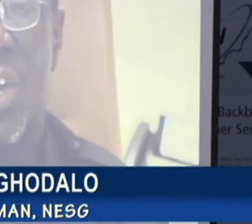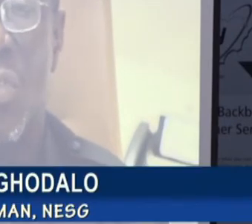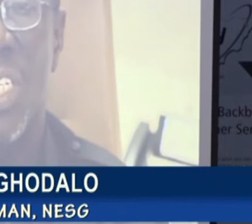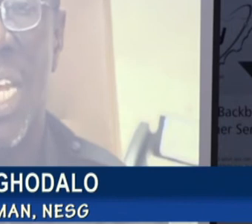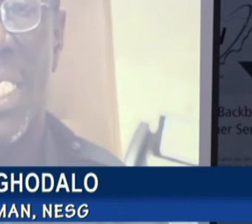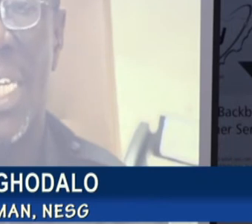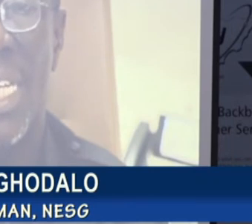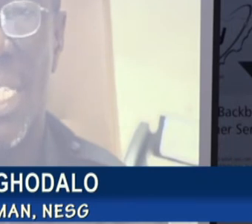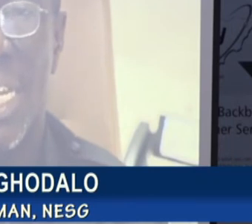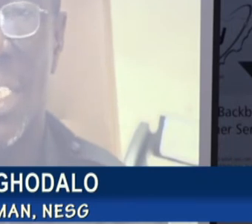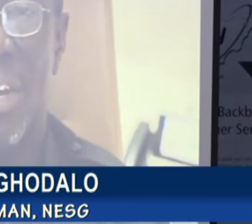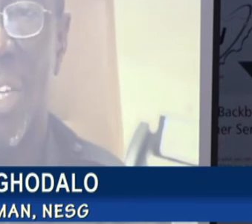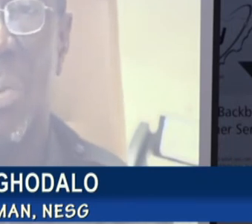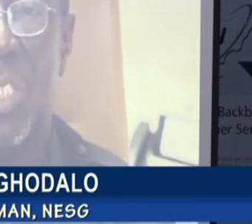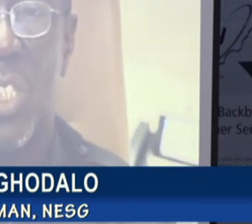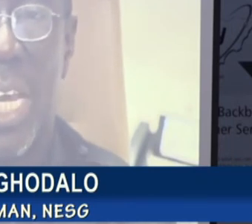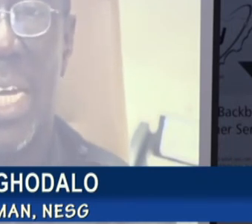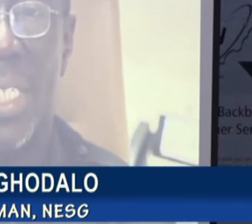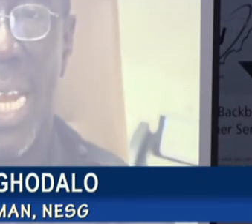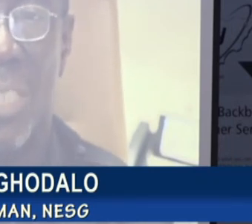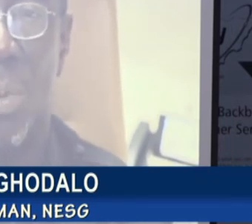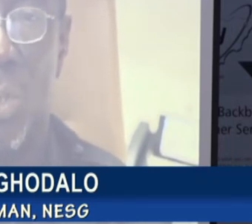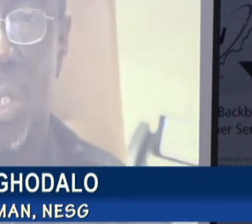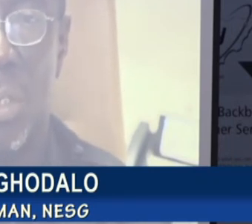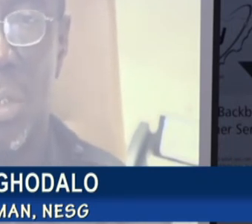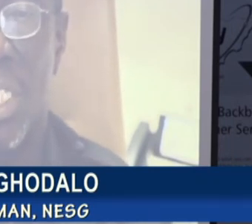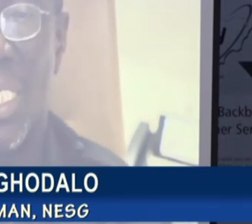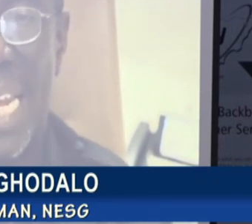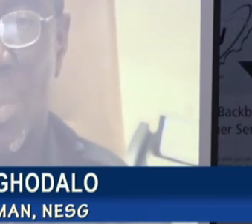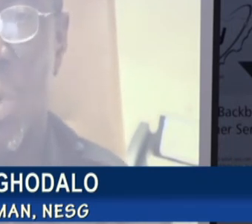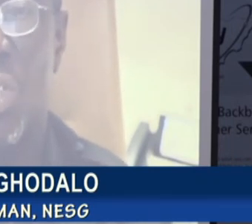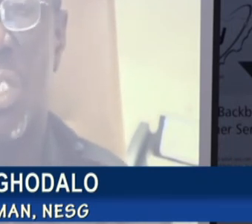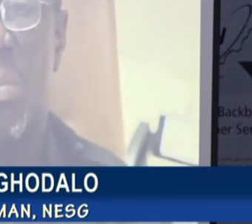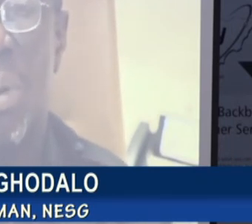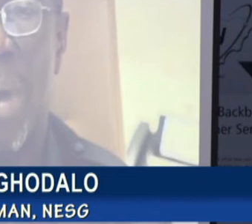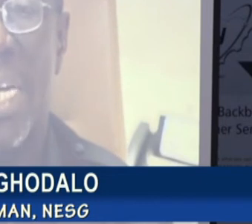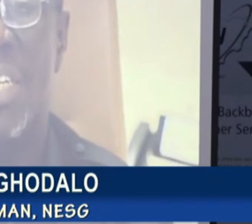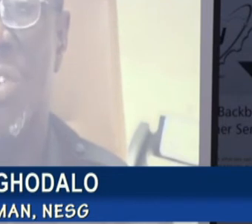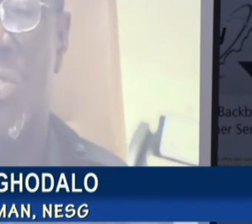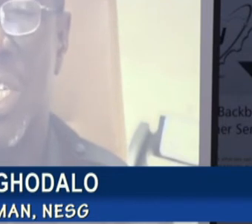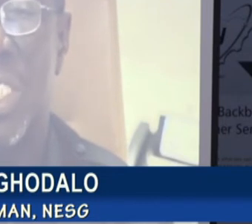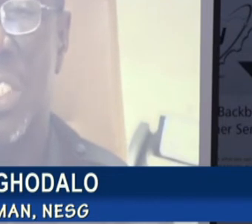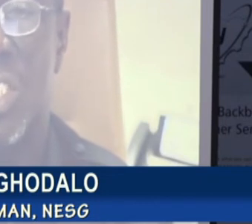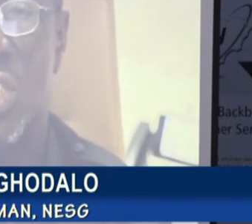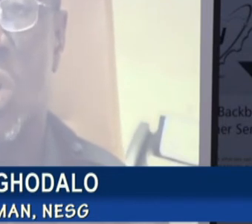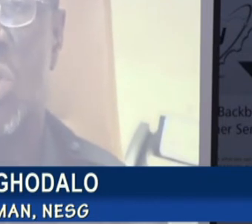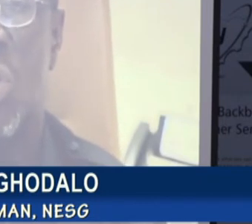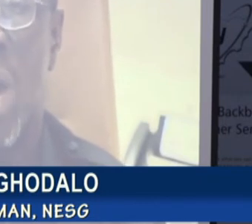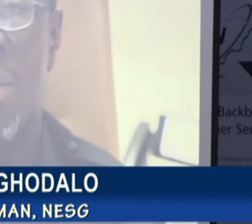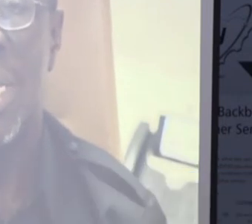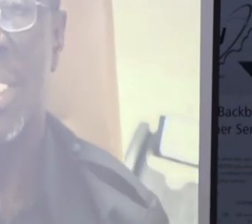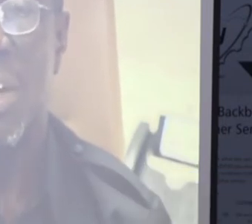the COVID-19 Incident and Response Tracker and Dashboard. The dashboard primarily reveals the